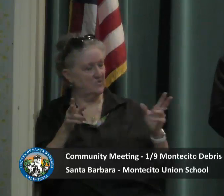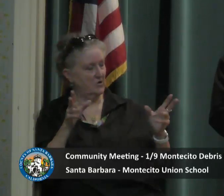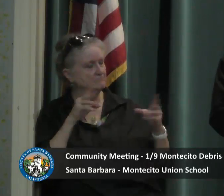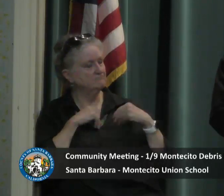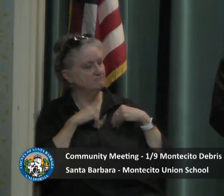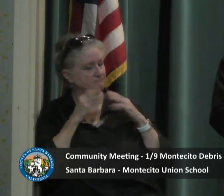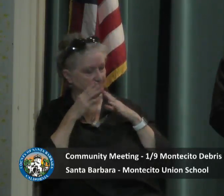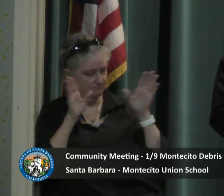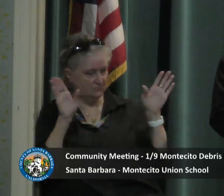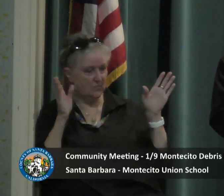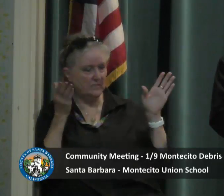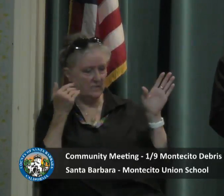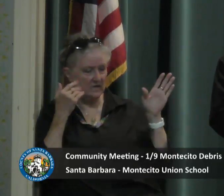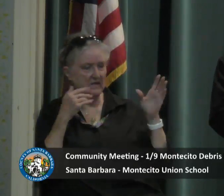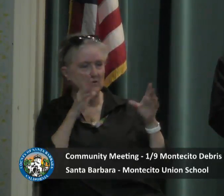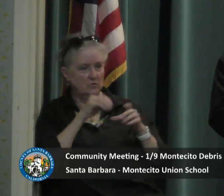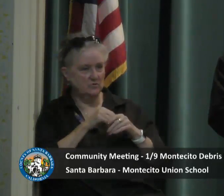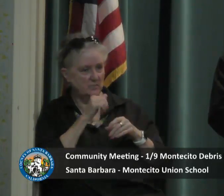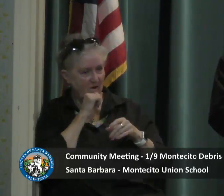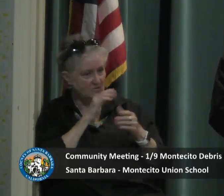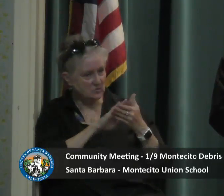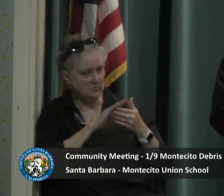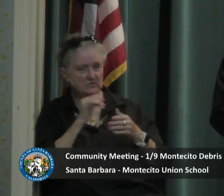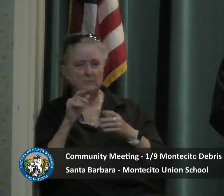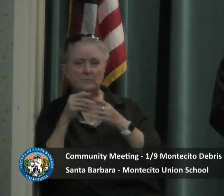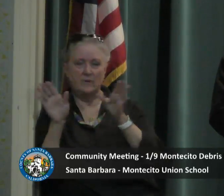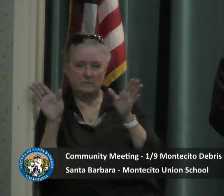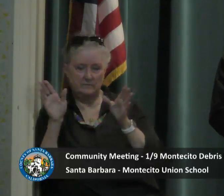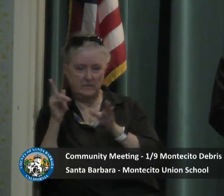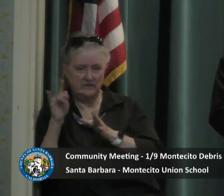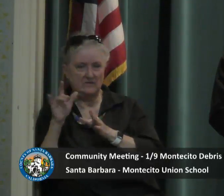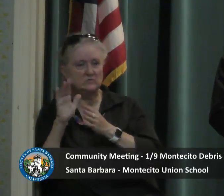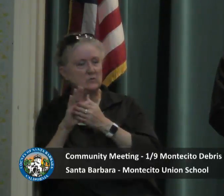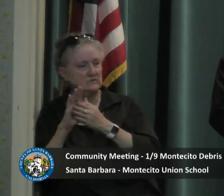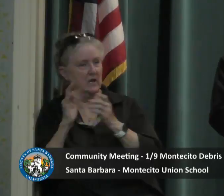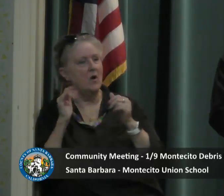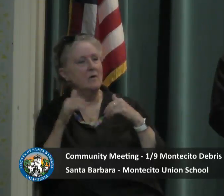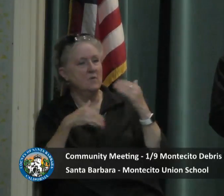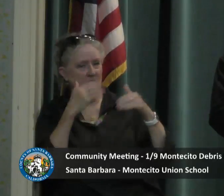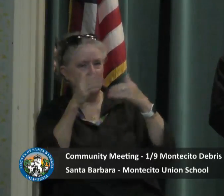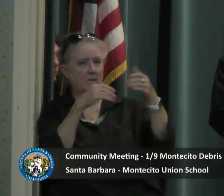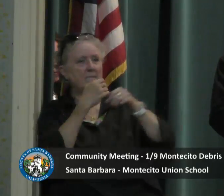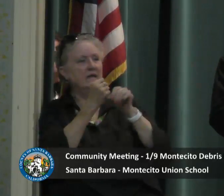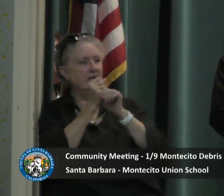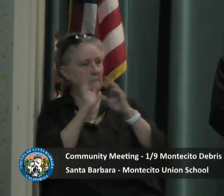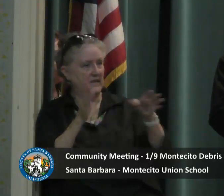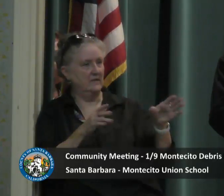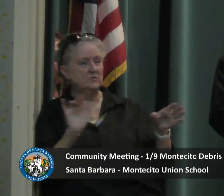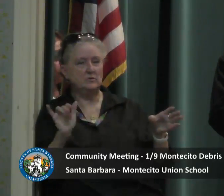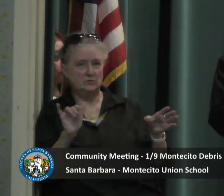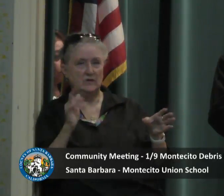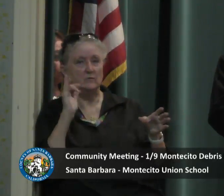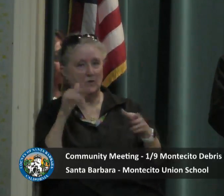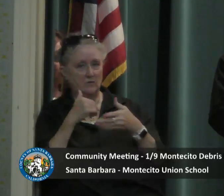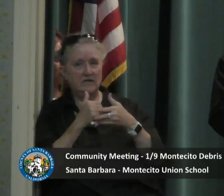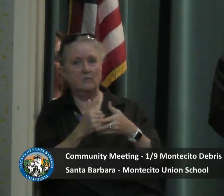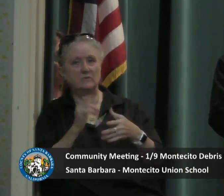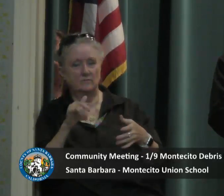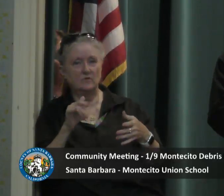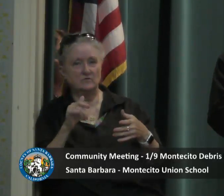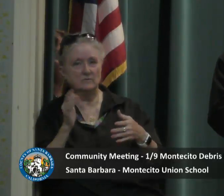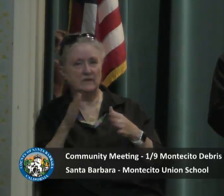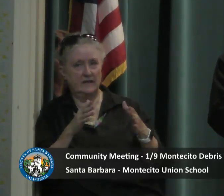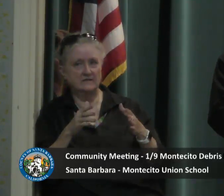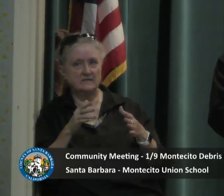This includes the private schools and the public school, and that they're all going to be moving forward on creating this plan, and we're going to assist them with those